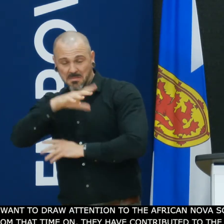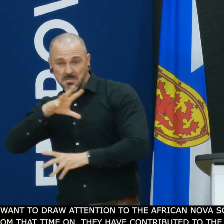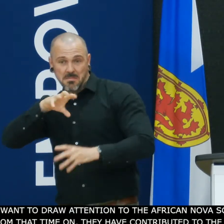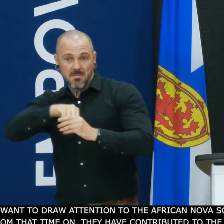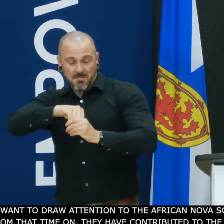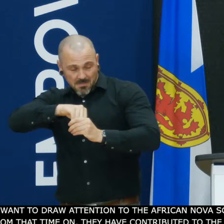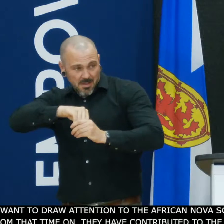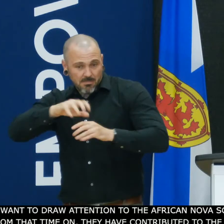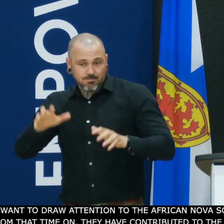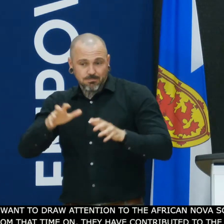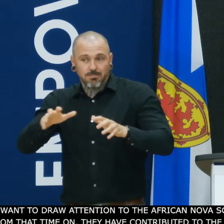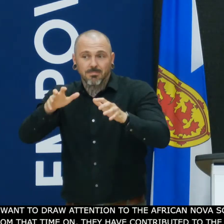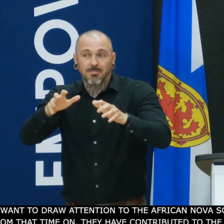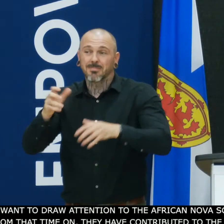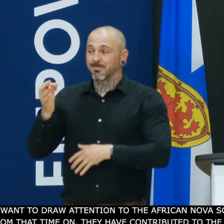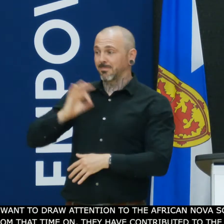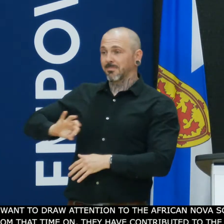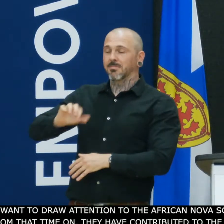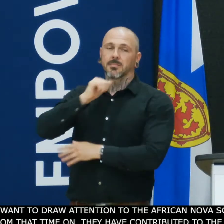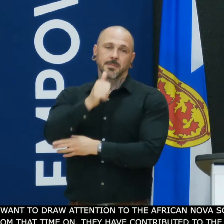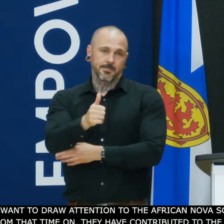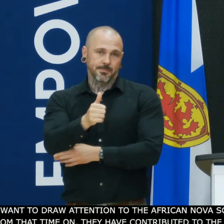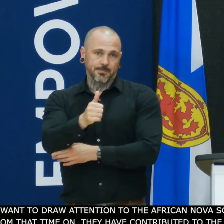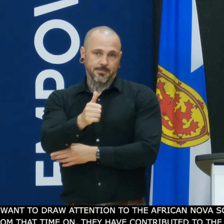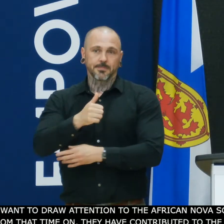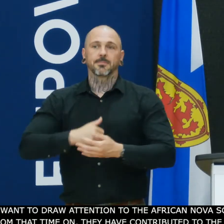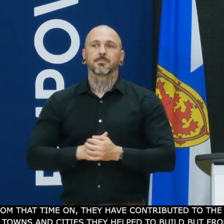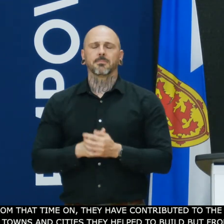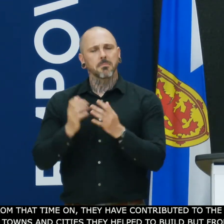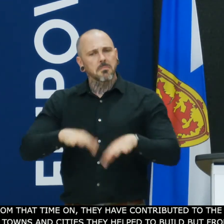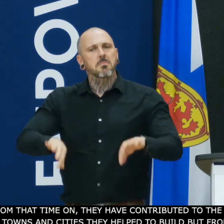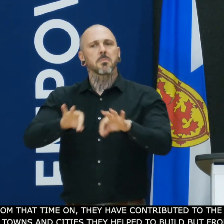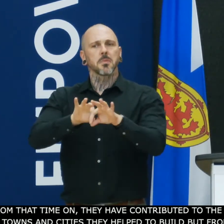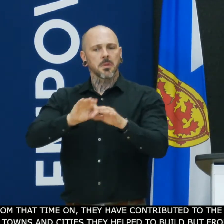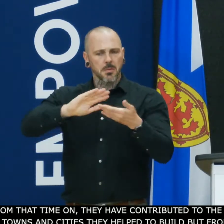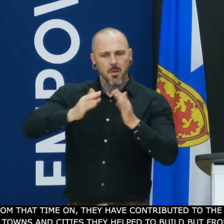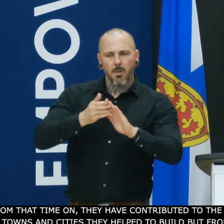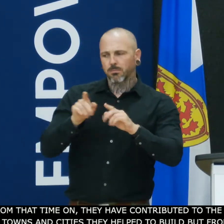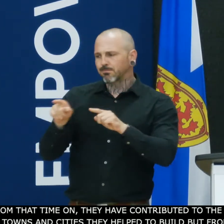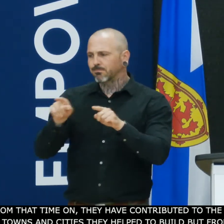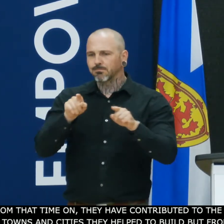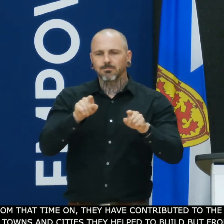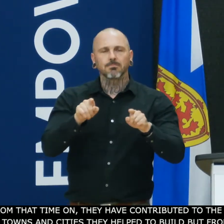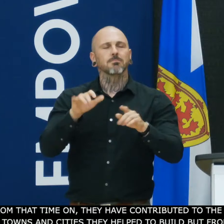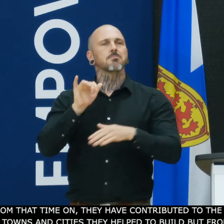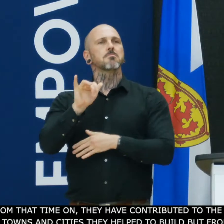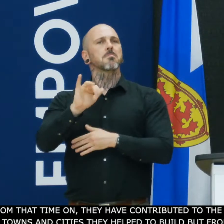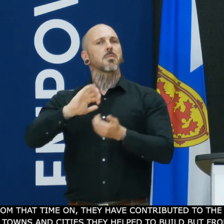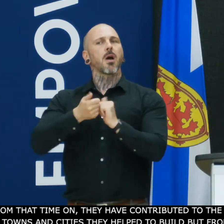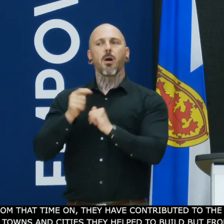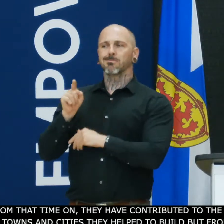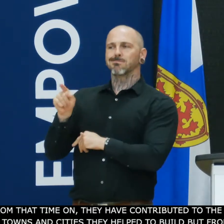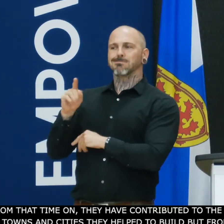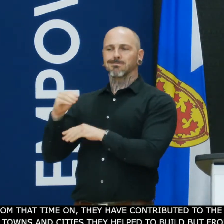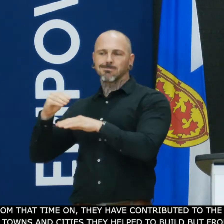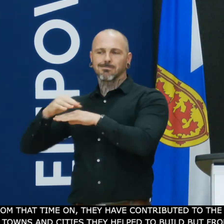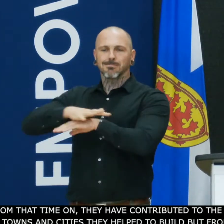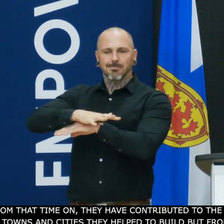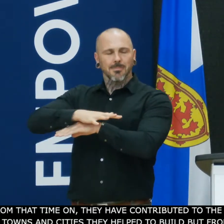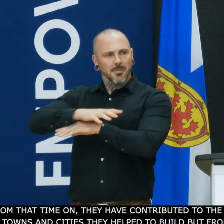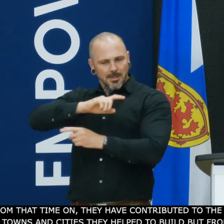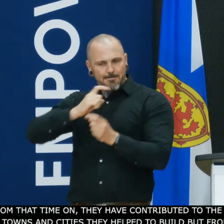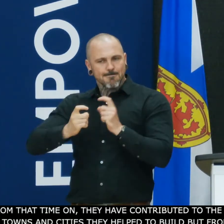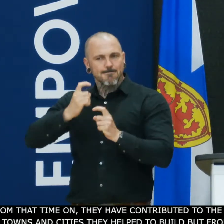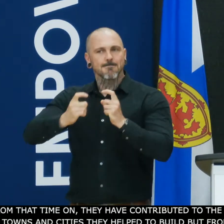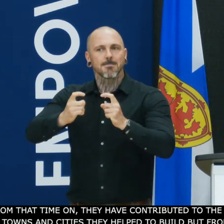could not benefit. Let us learn more about how our respective communities were shaped by the historical contributions of